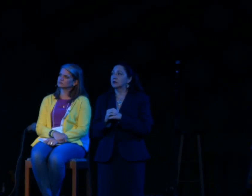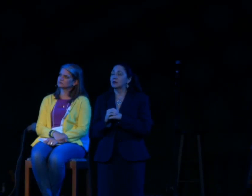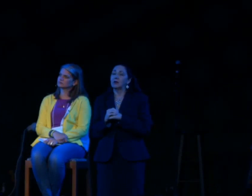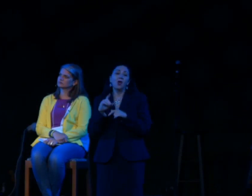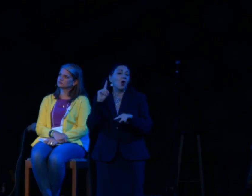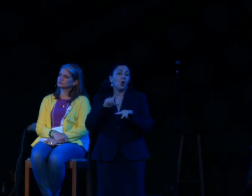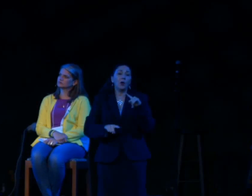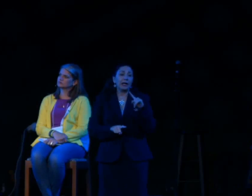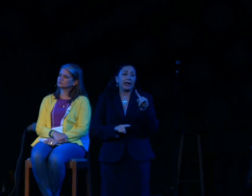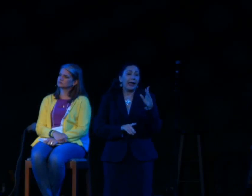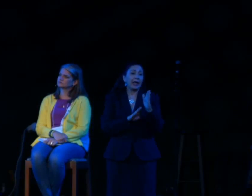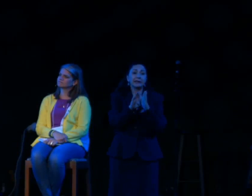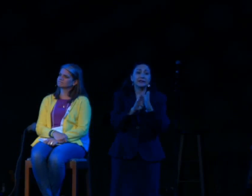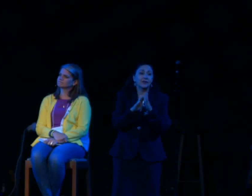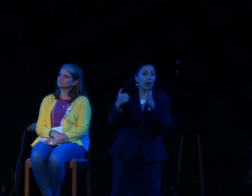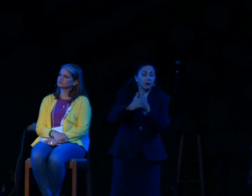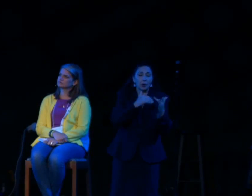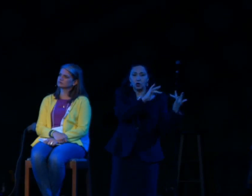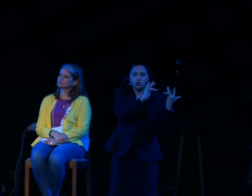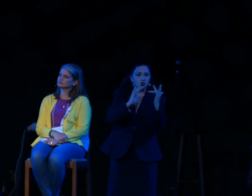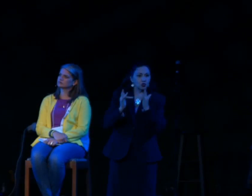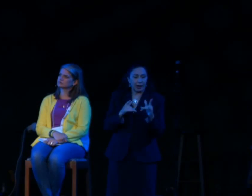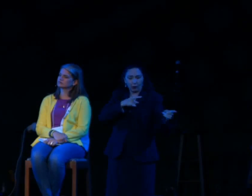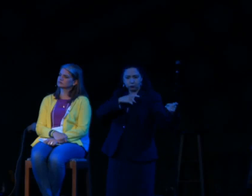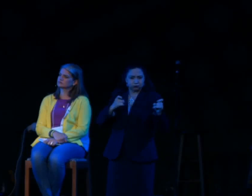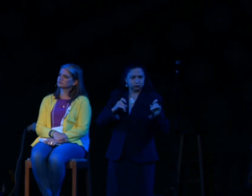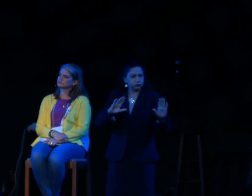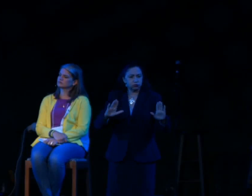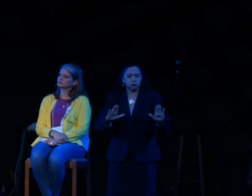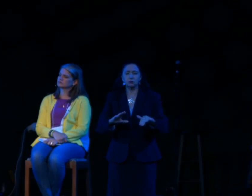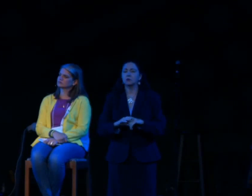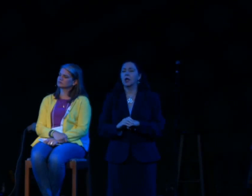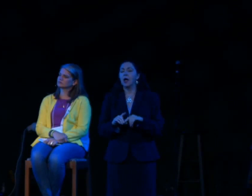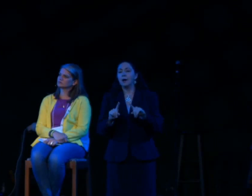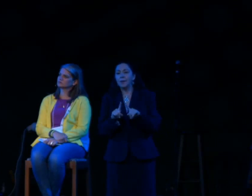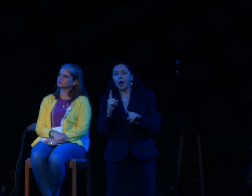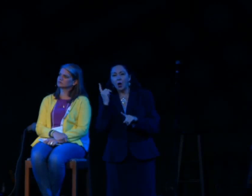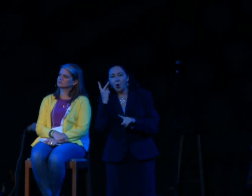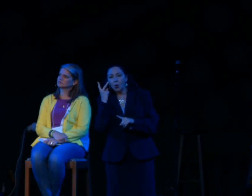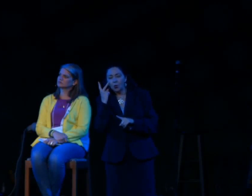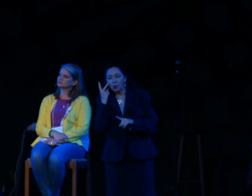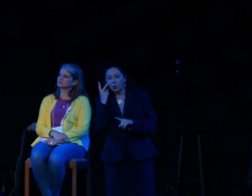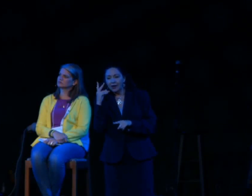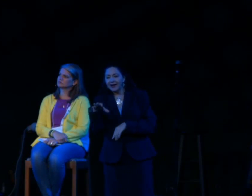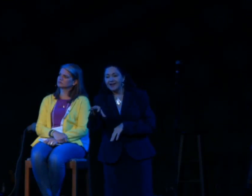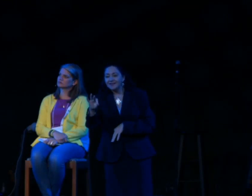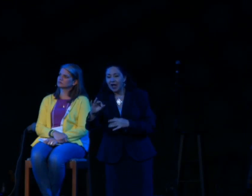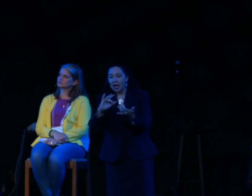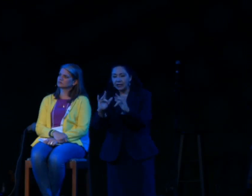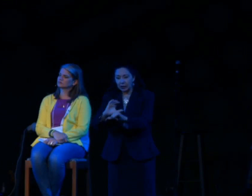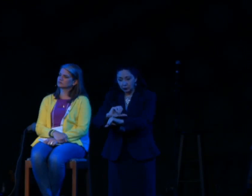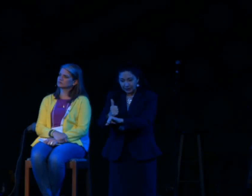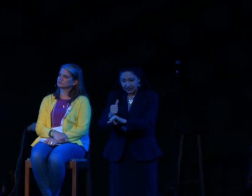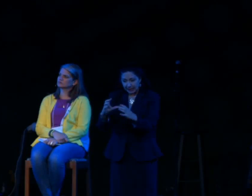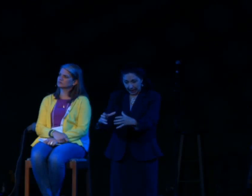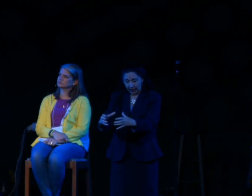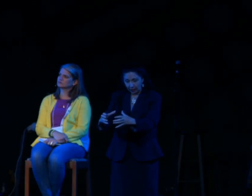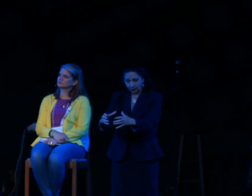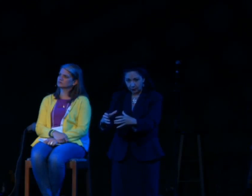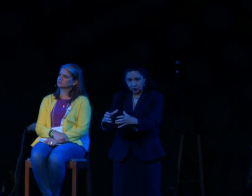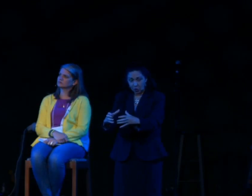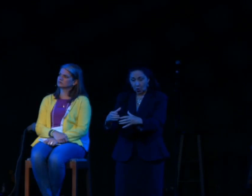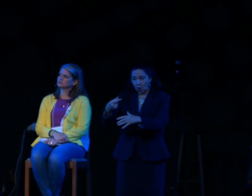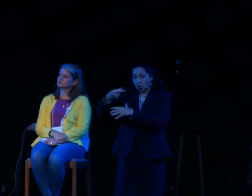network on the fly. What we want to do is find existing networks. We're asking general conference